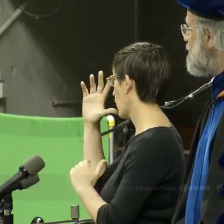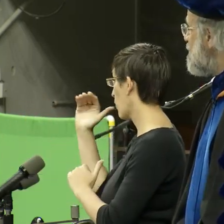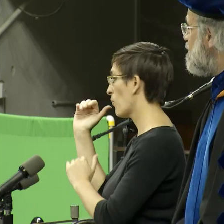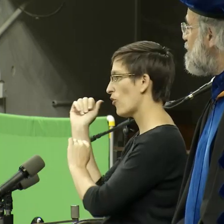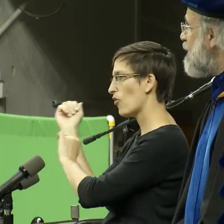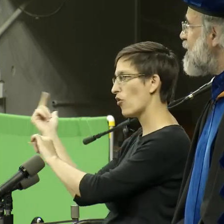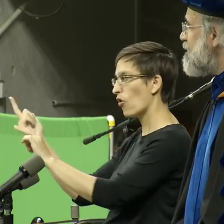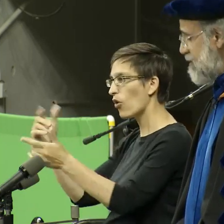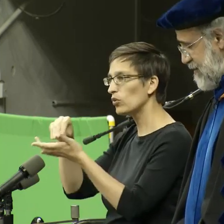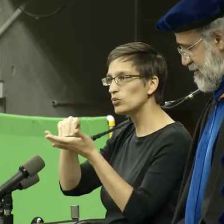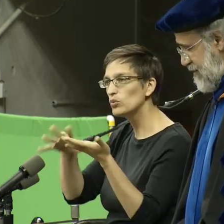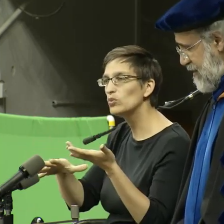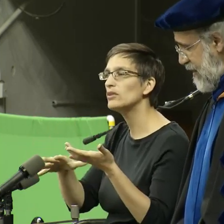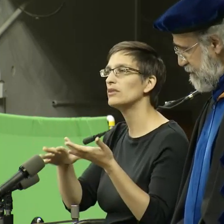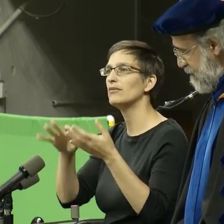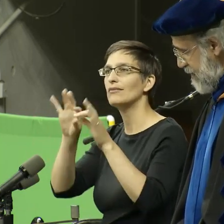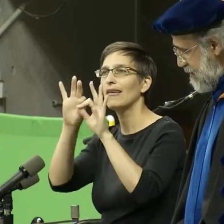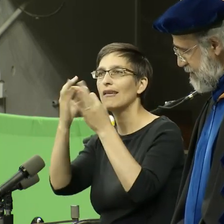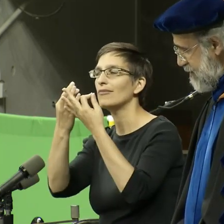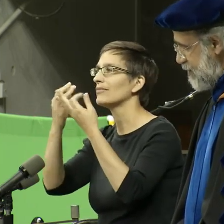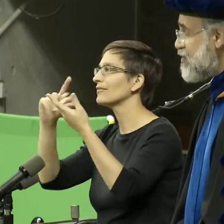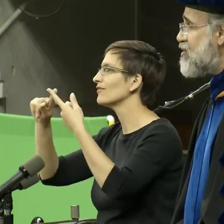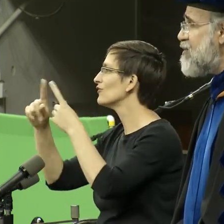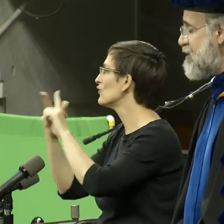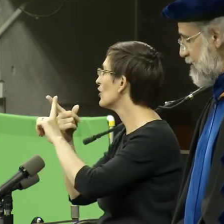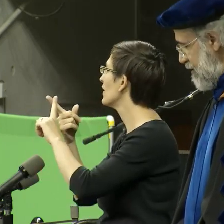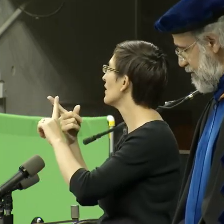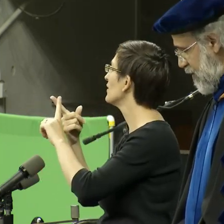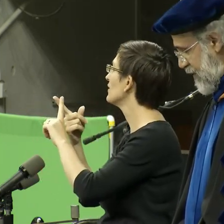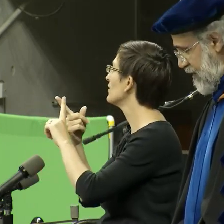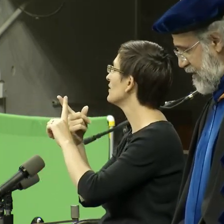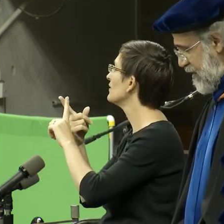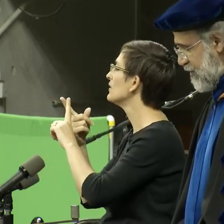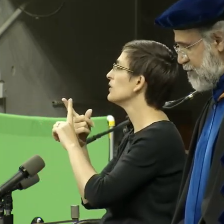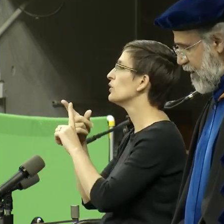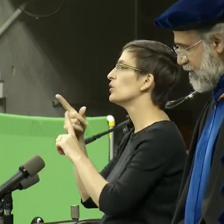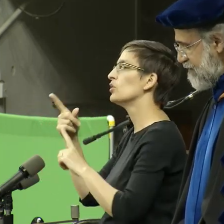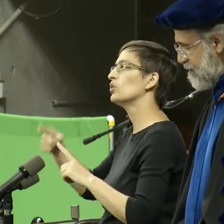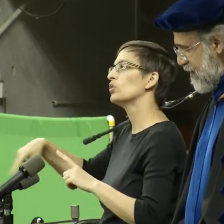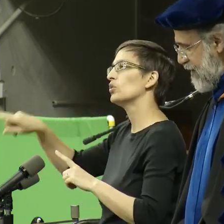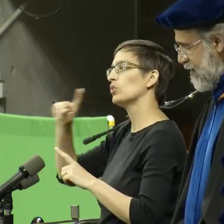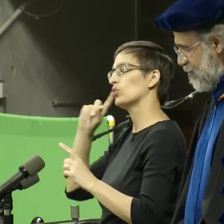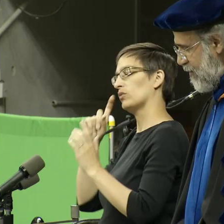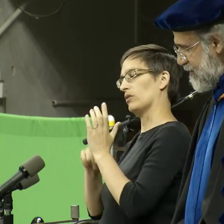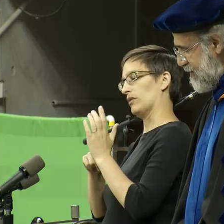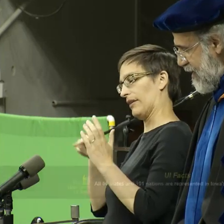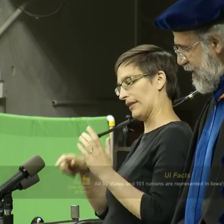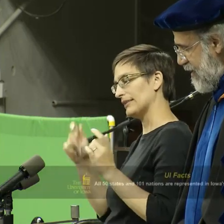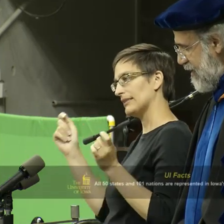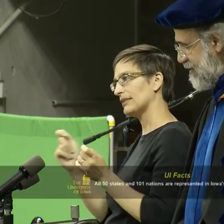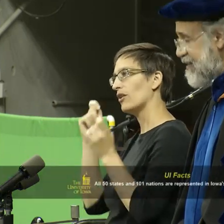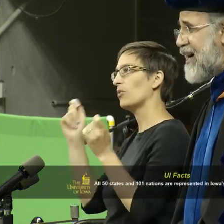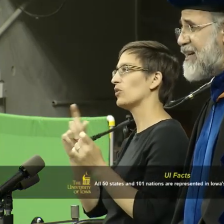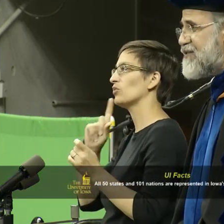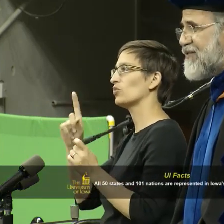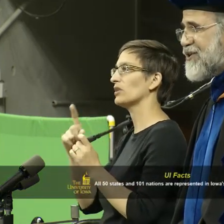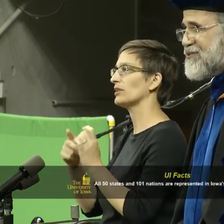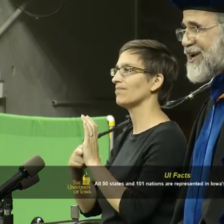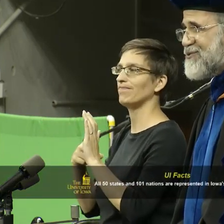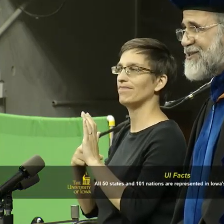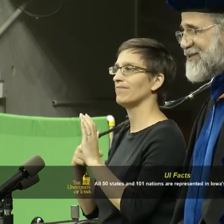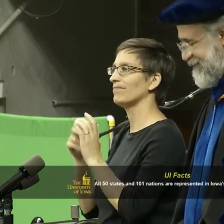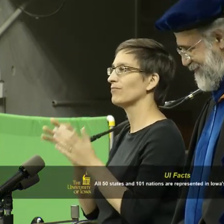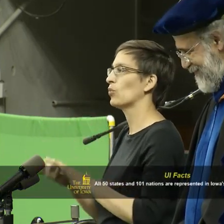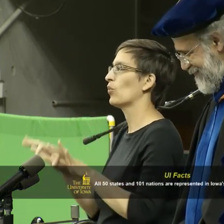students, families, and friends, will enjoy this ceremony, which marks a very important day in the lives of